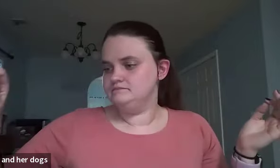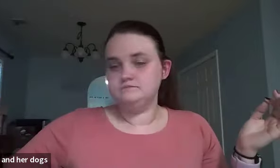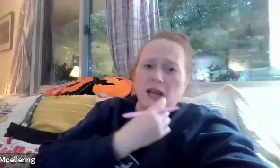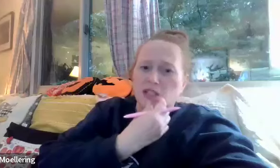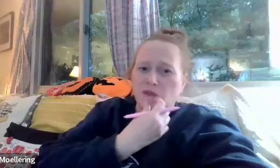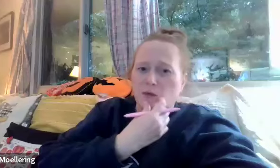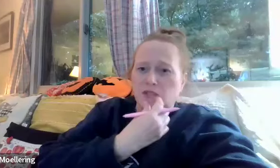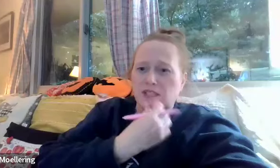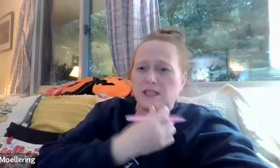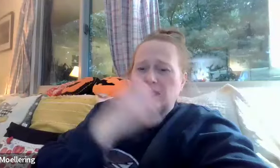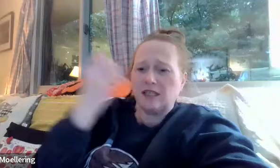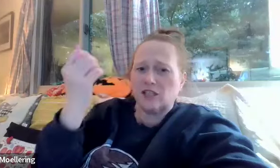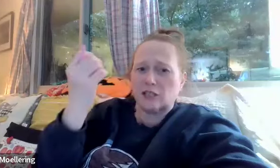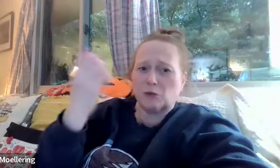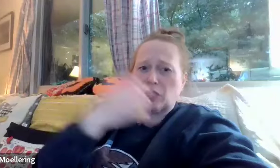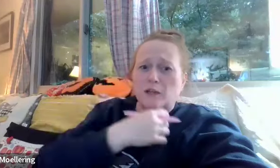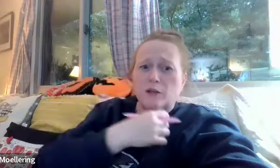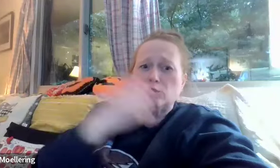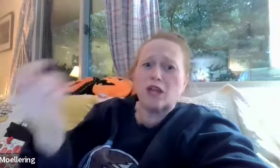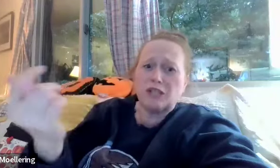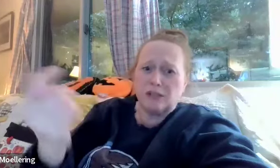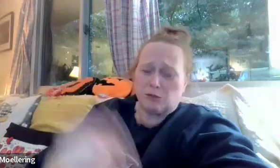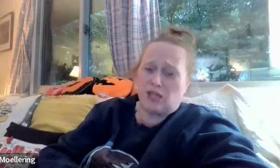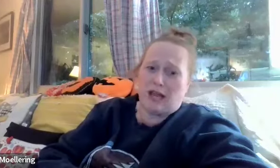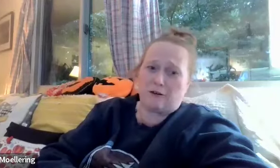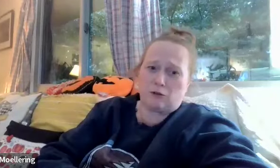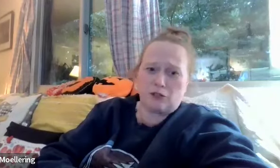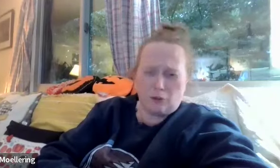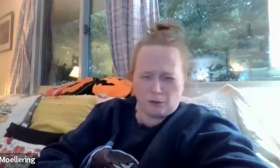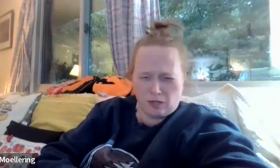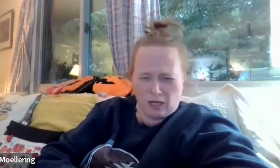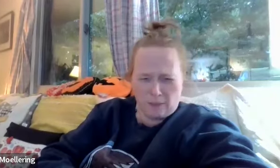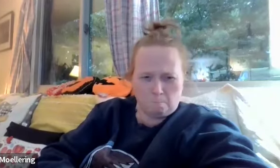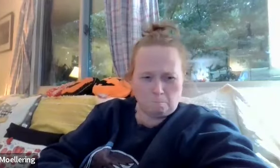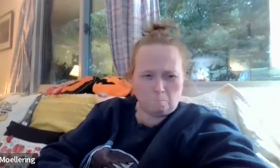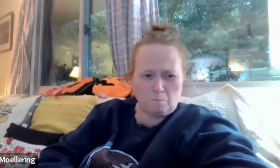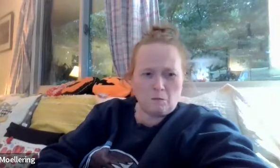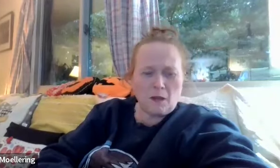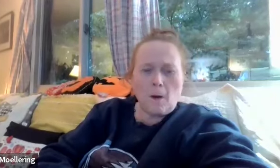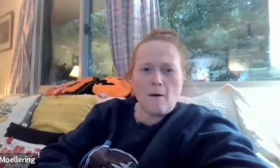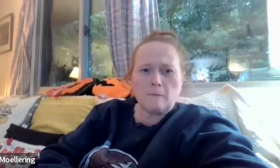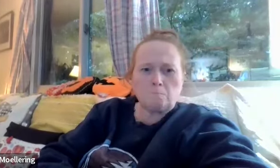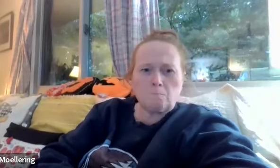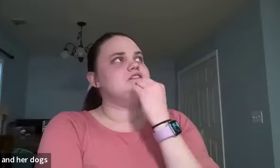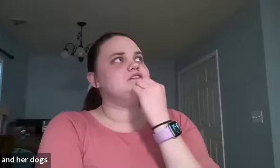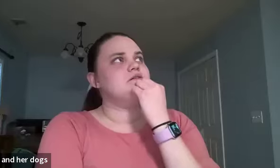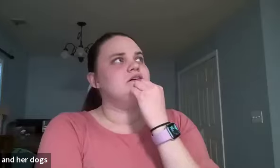you ask if it was an intangible, like whose idea was that? Or you know what I'm saying? You would do